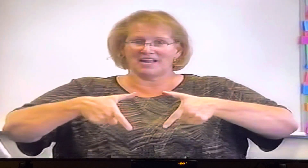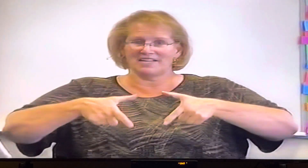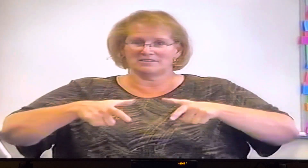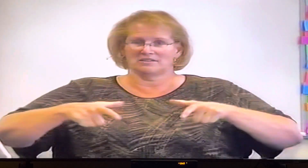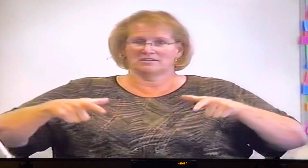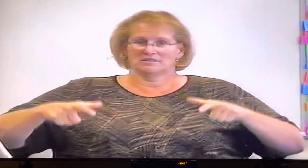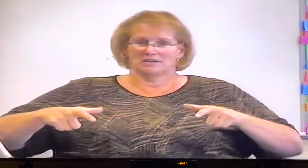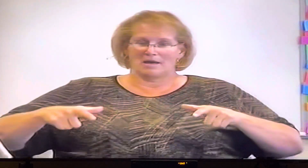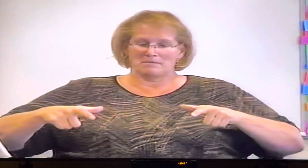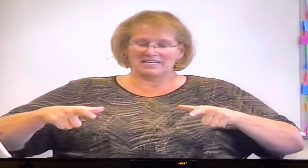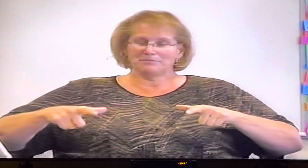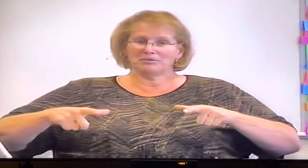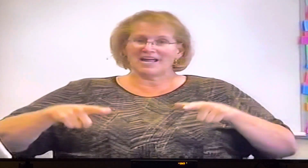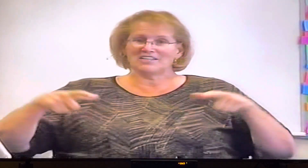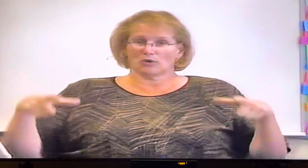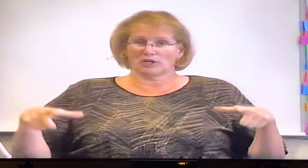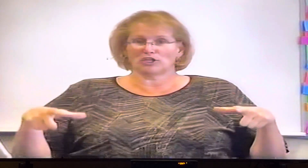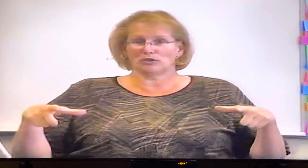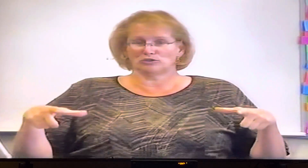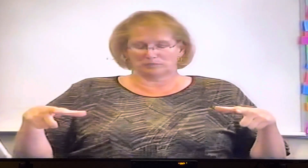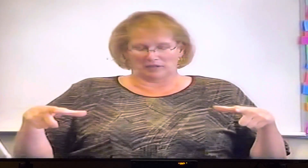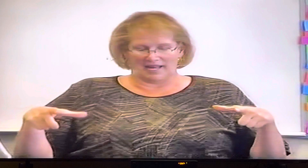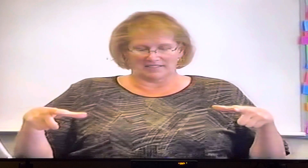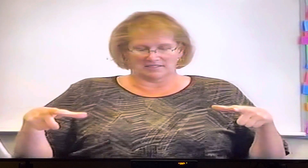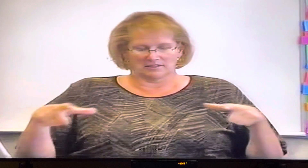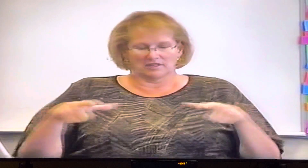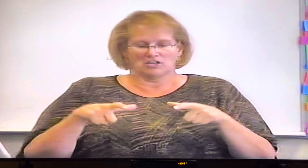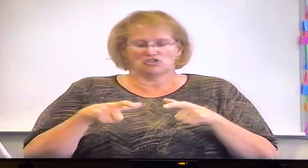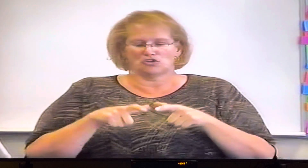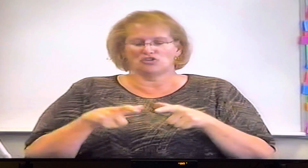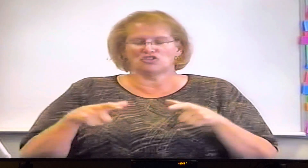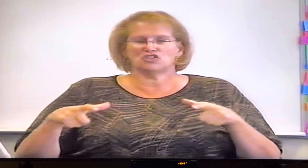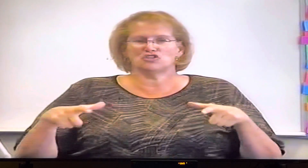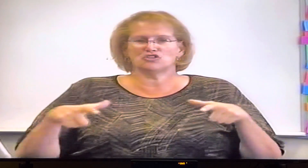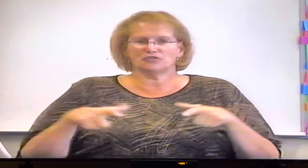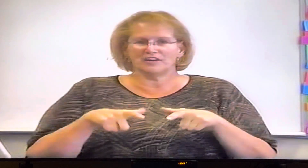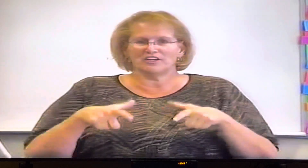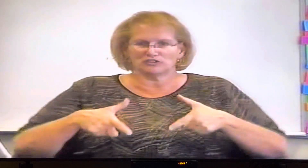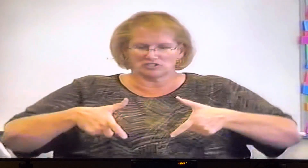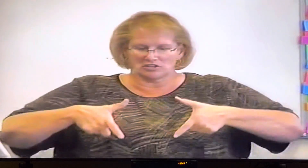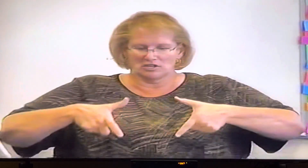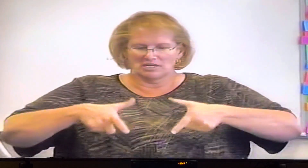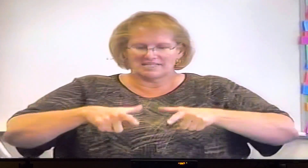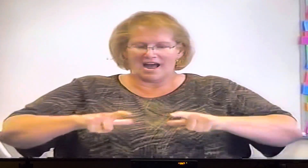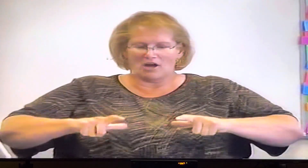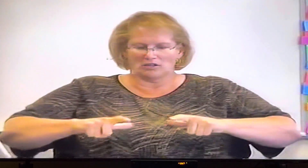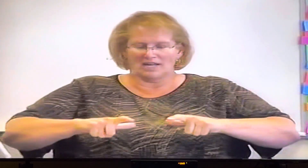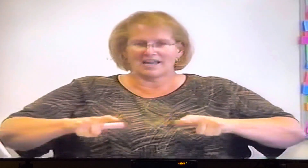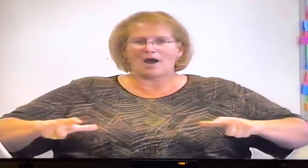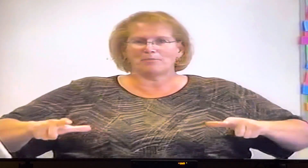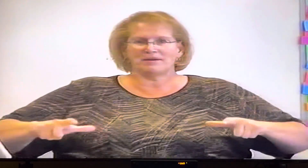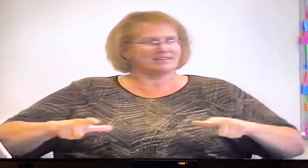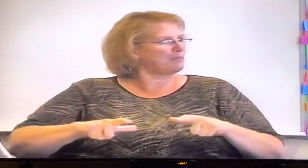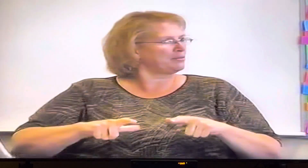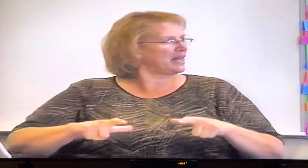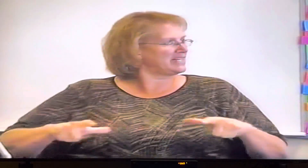plate, a medium plate, or a huge plate. So you just use your fingers to outline how big that plate